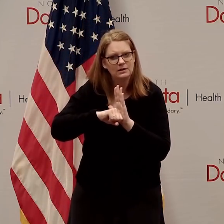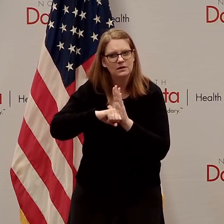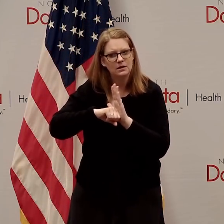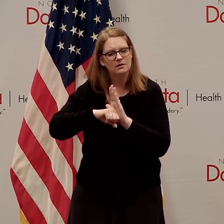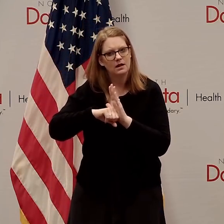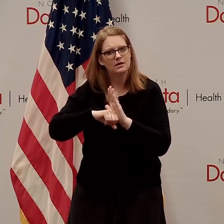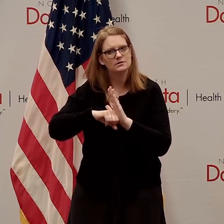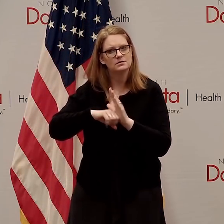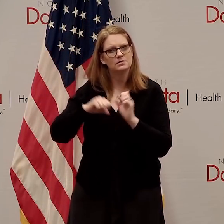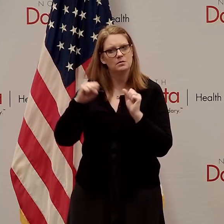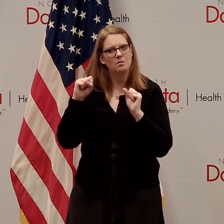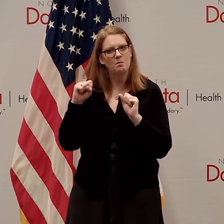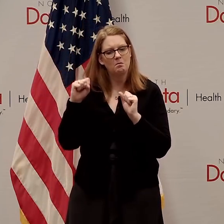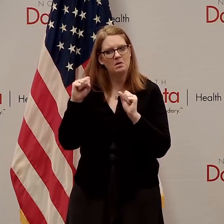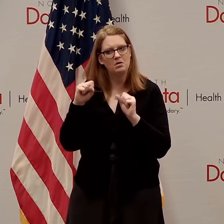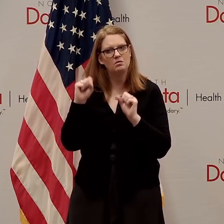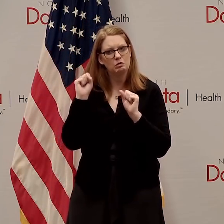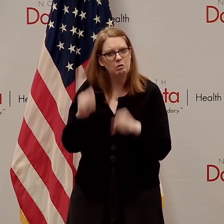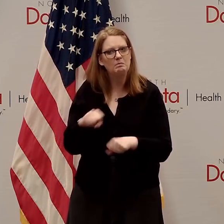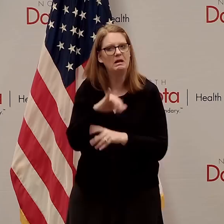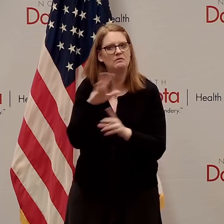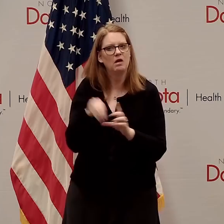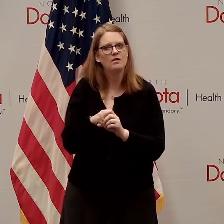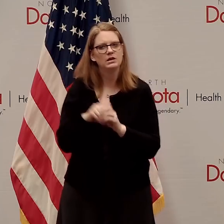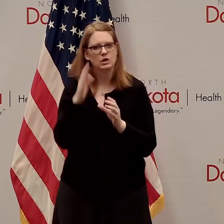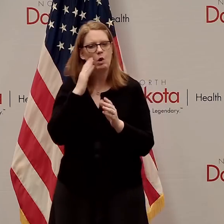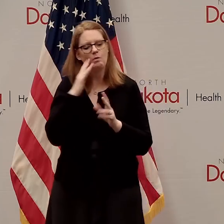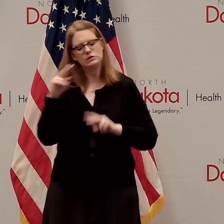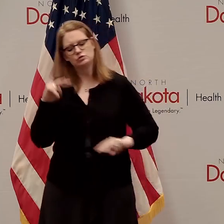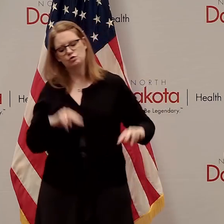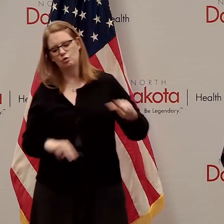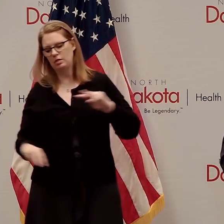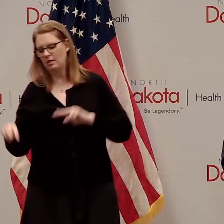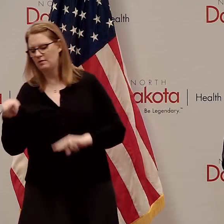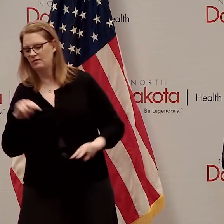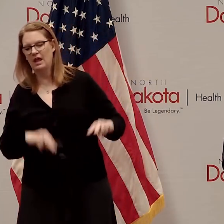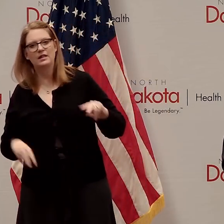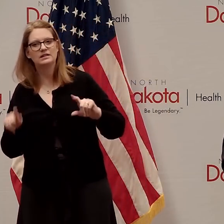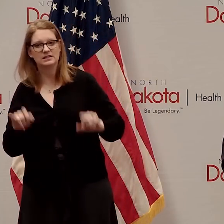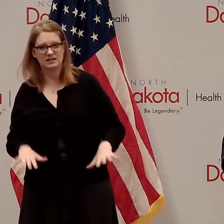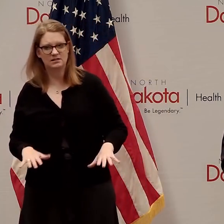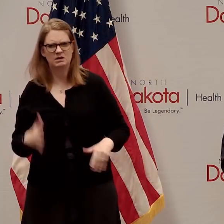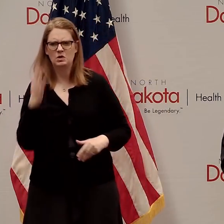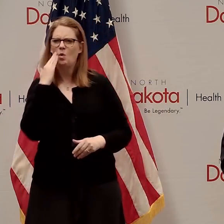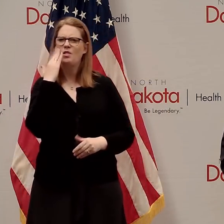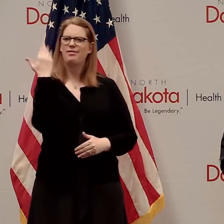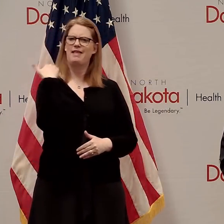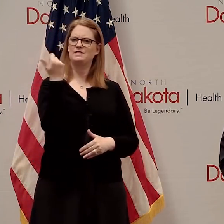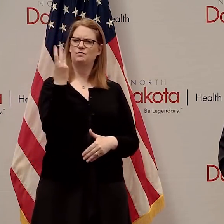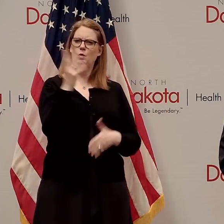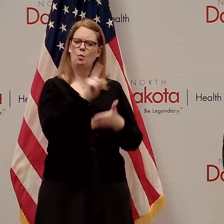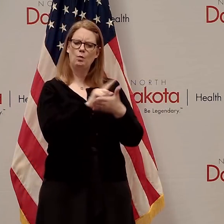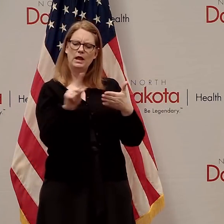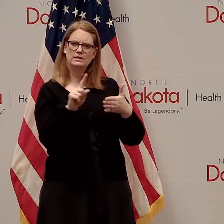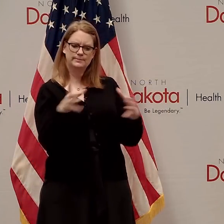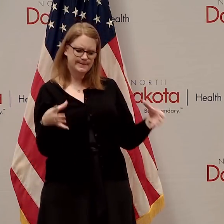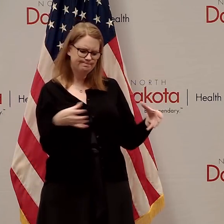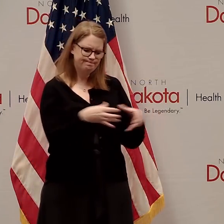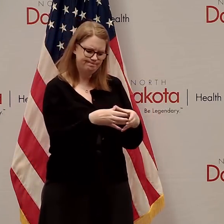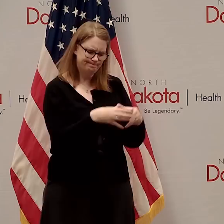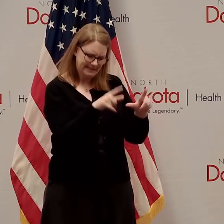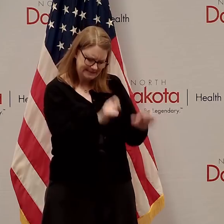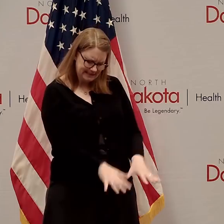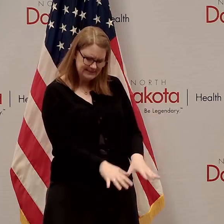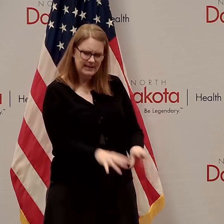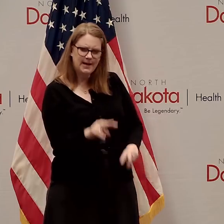more surveillance testing. We hope that the good work we've done in the last couple weeks will help move us